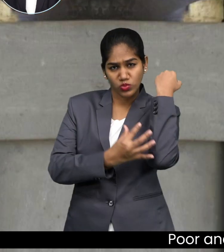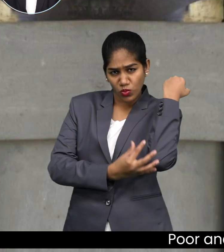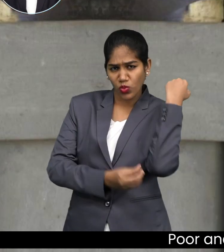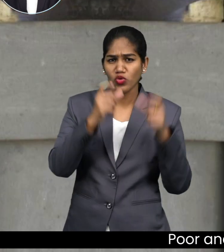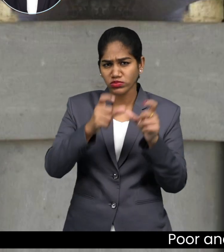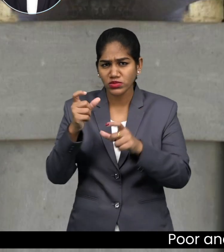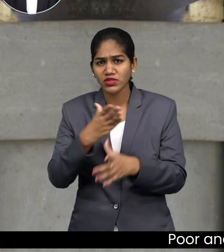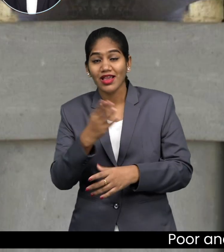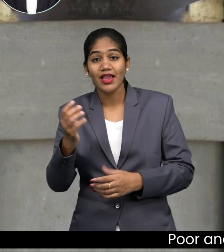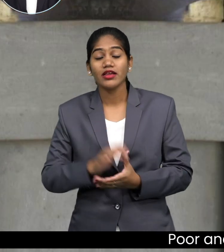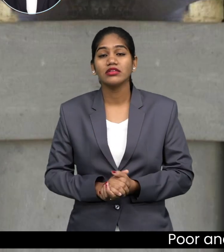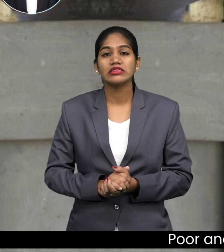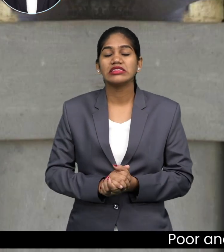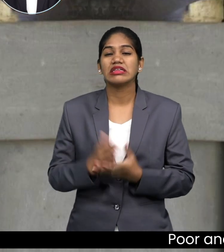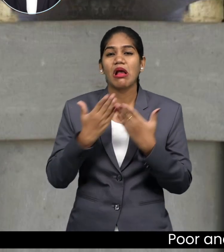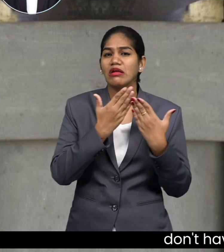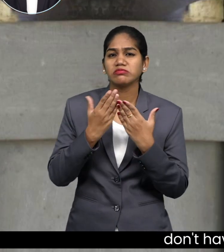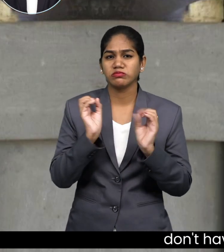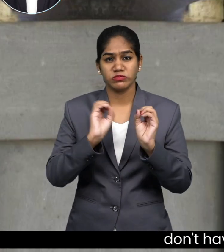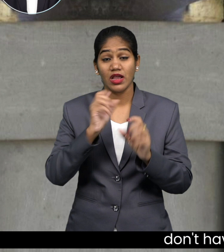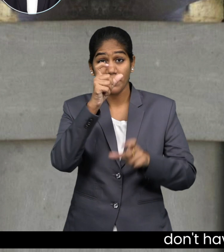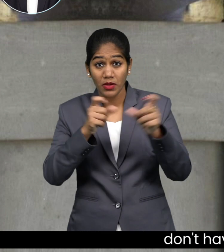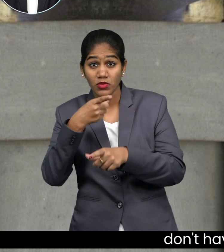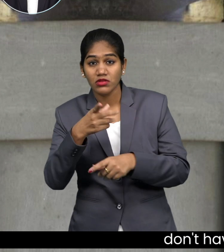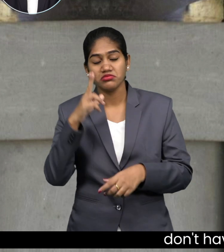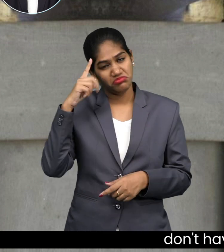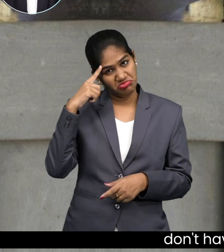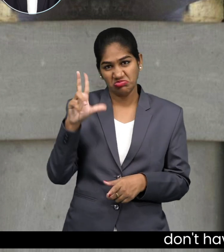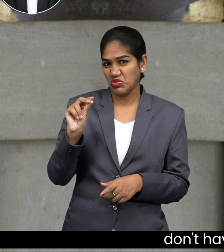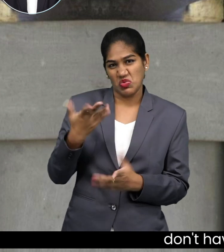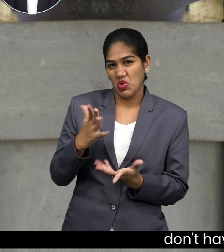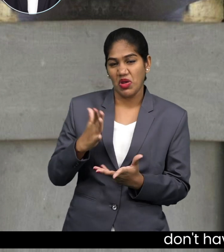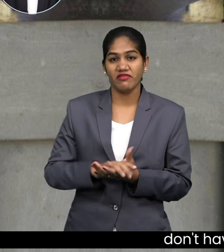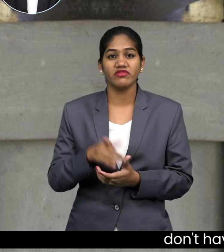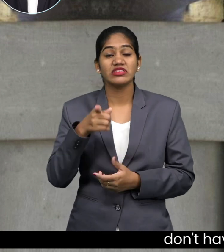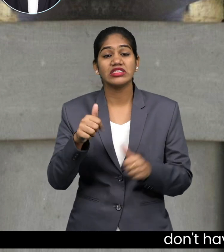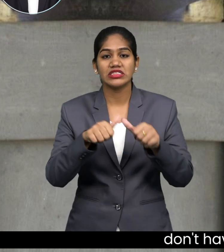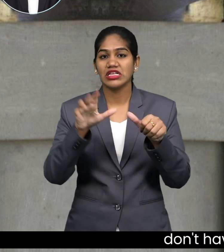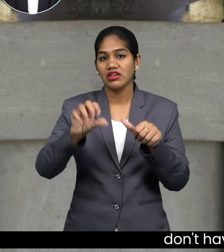Poor and uneducated people don't have that kind of access.